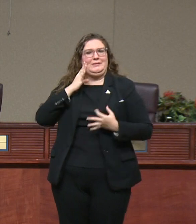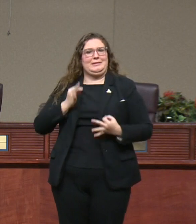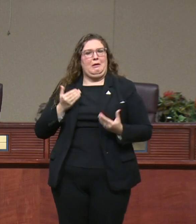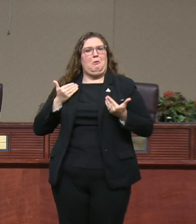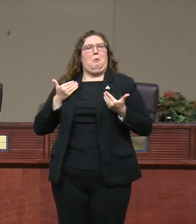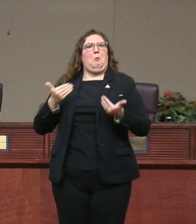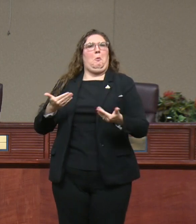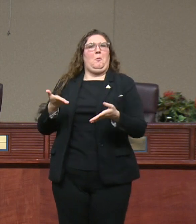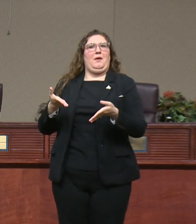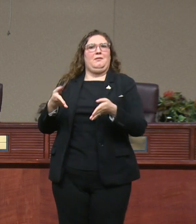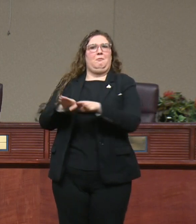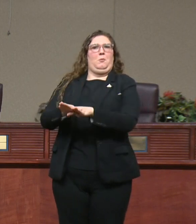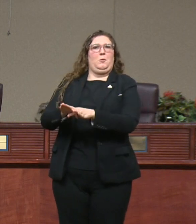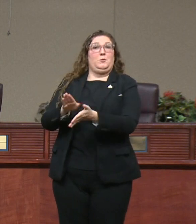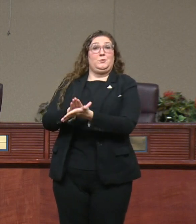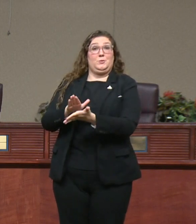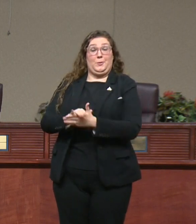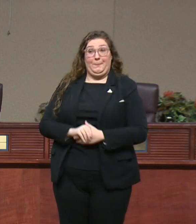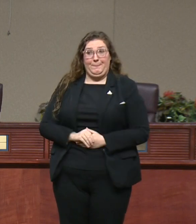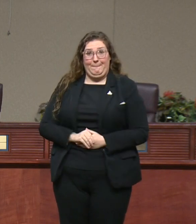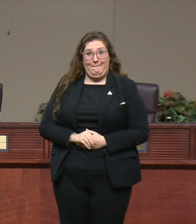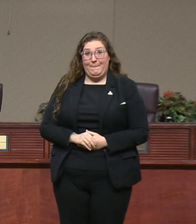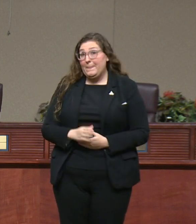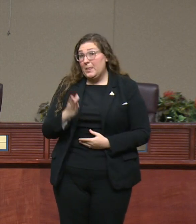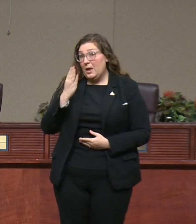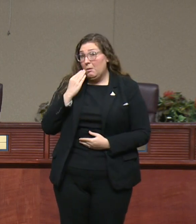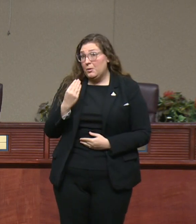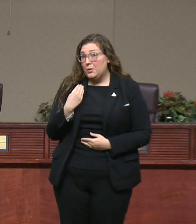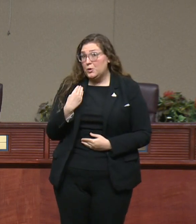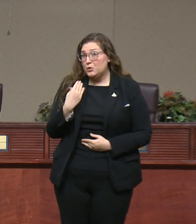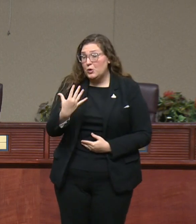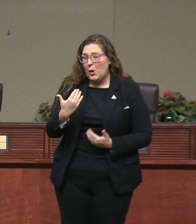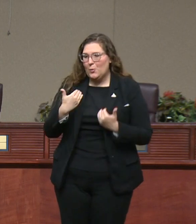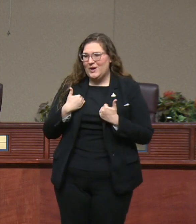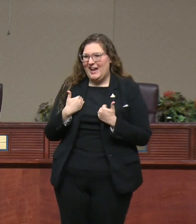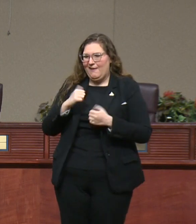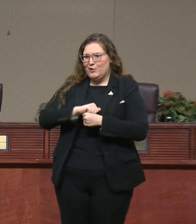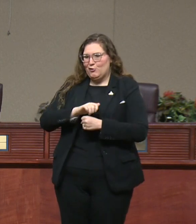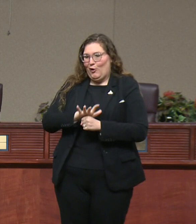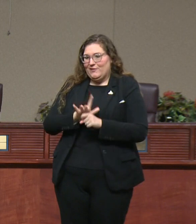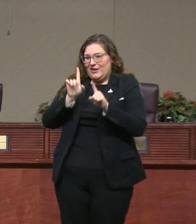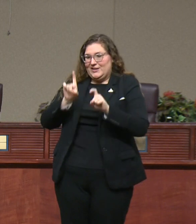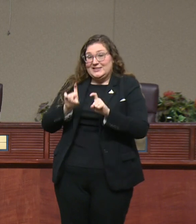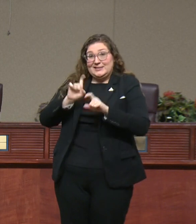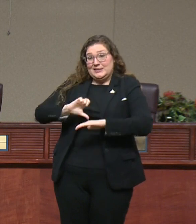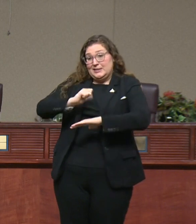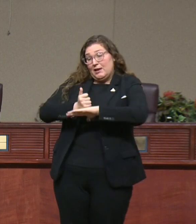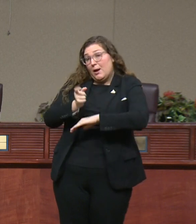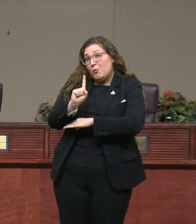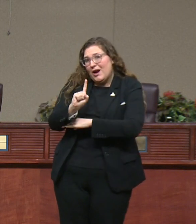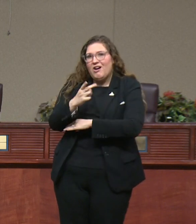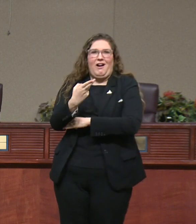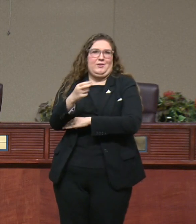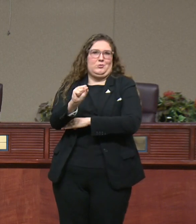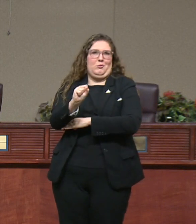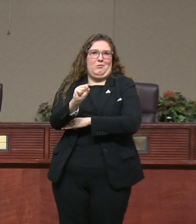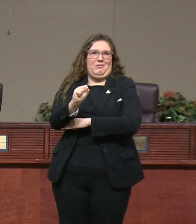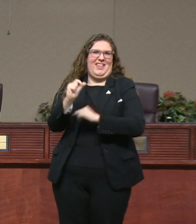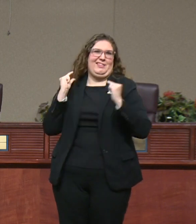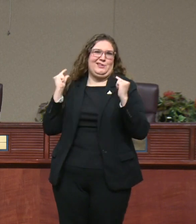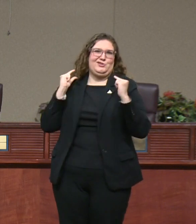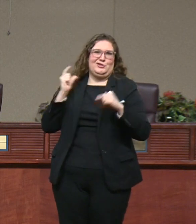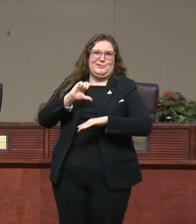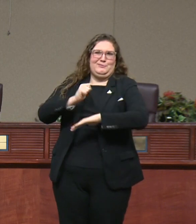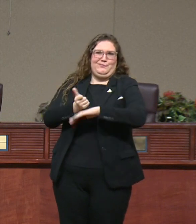also have moved a testing unit into the high school. They are doing testing right now in the gym, and they will